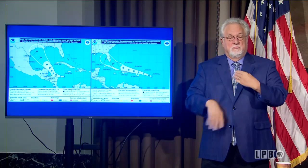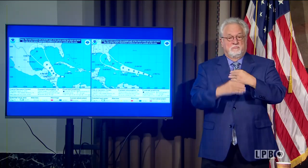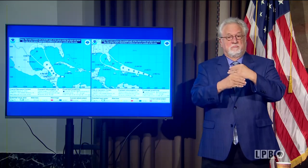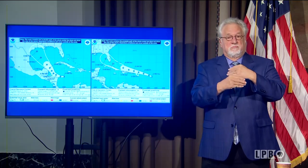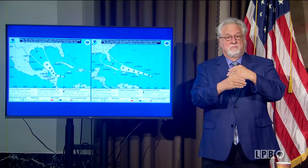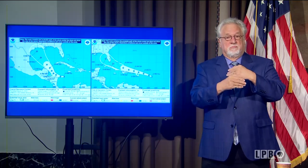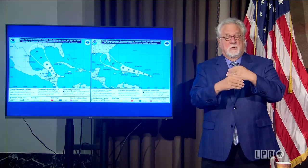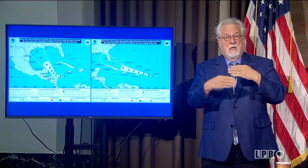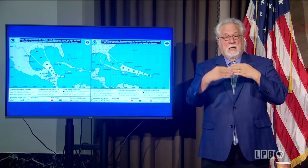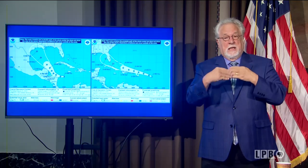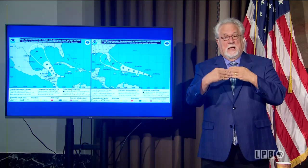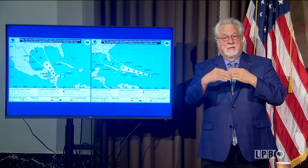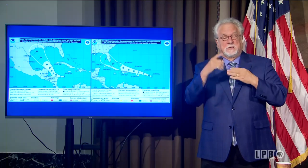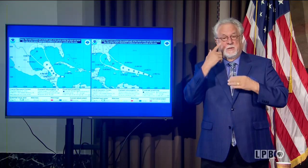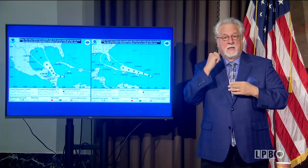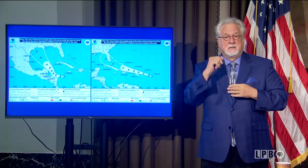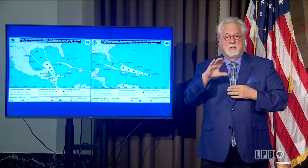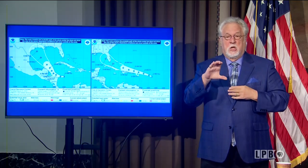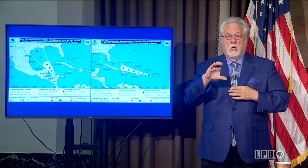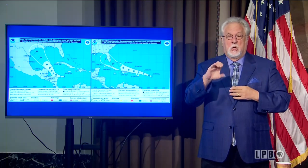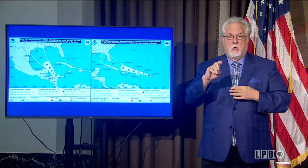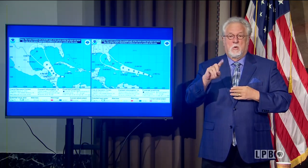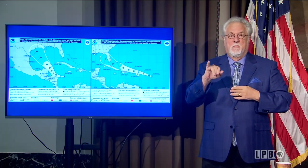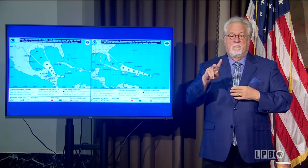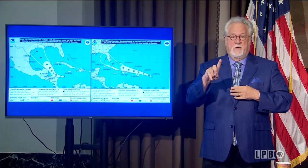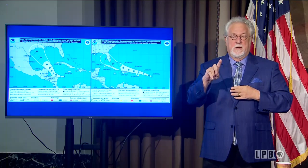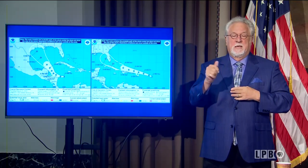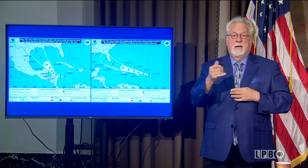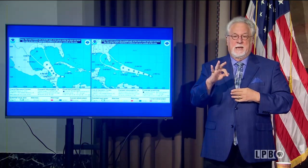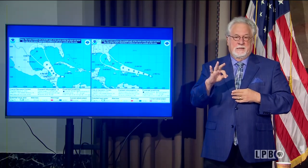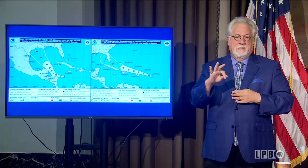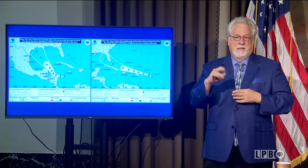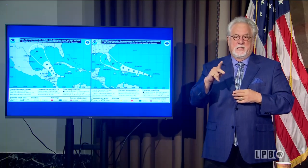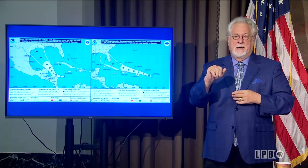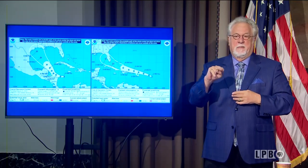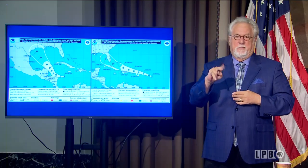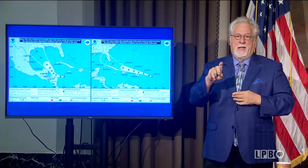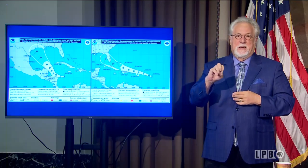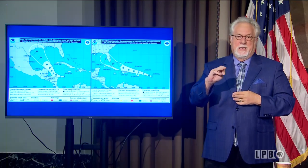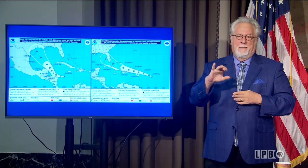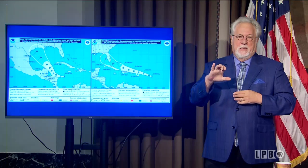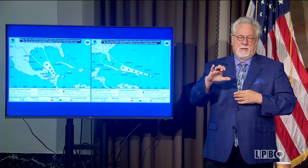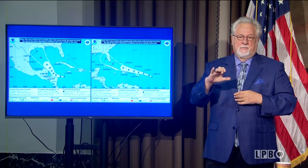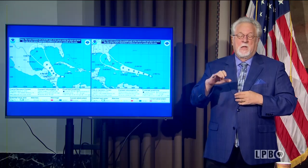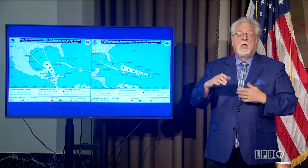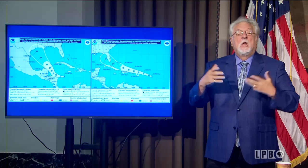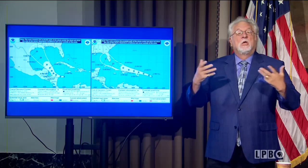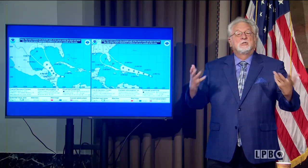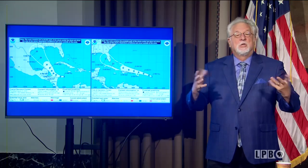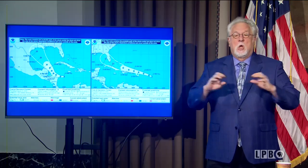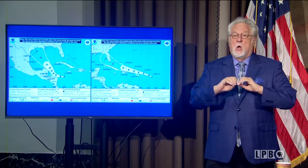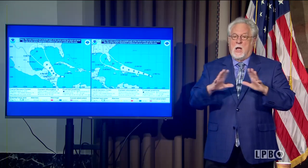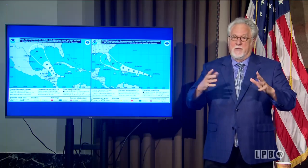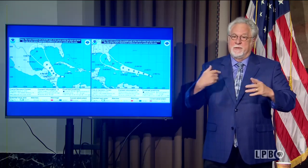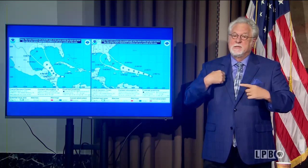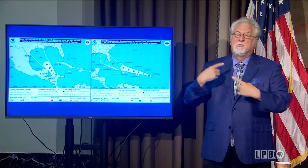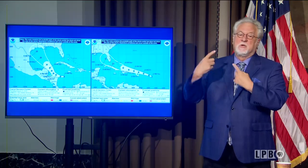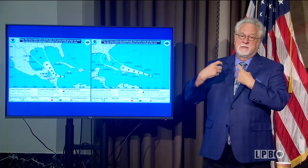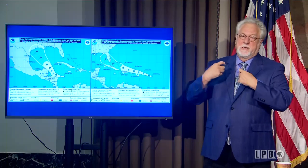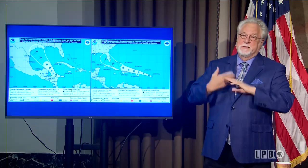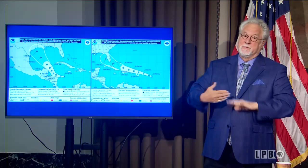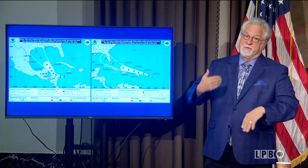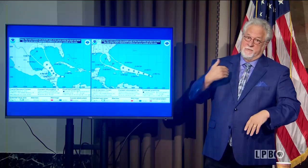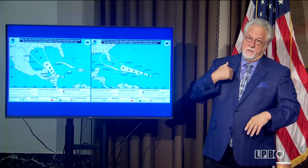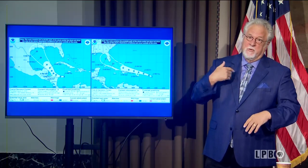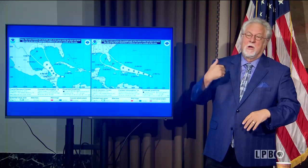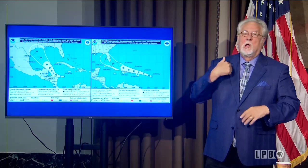additional guidance because of the COVID-19 pandemic. So obviously we've been tested before.